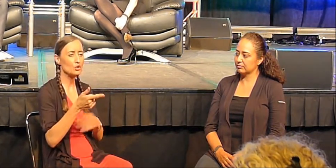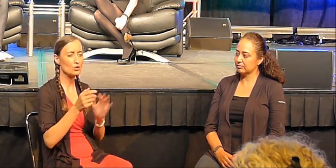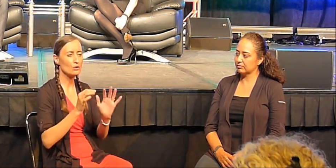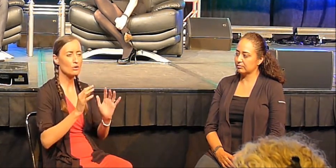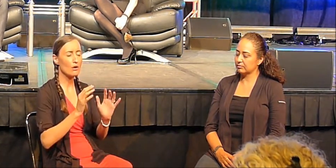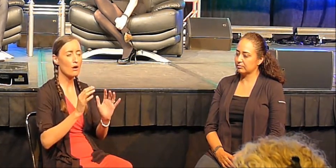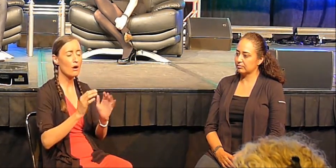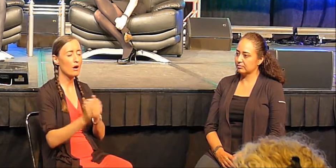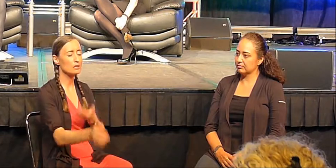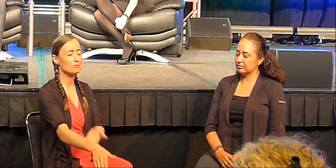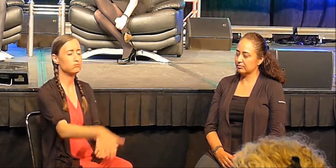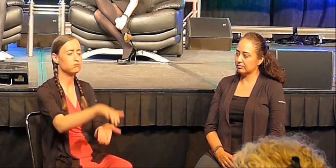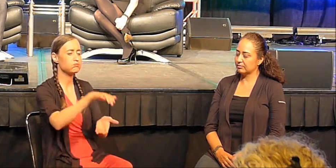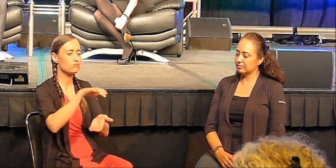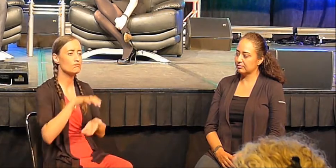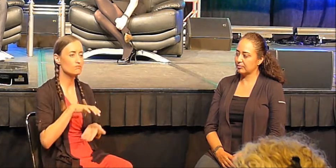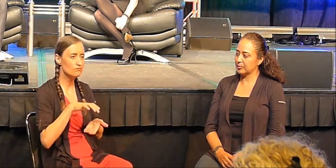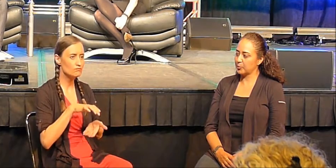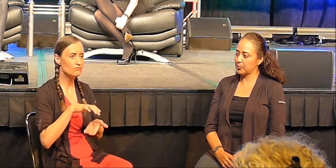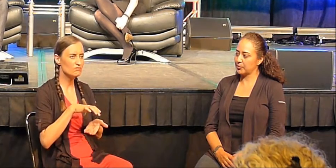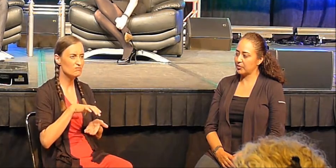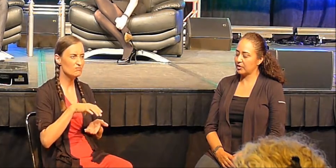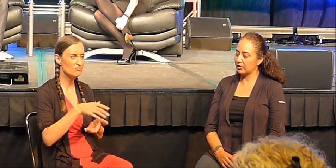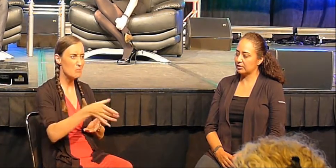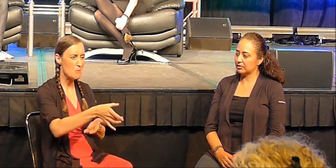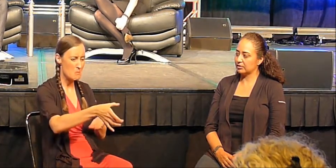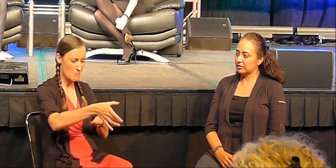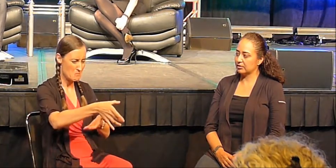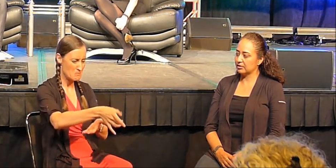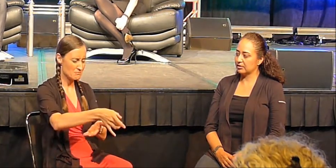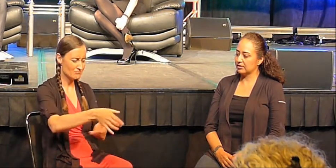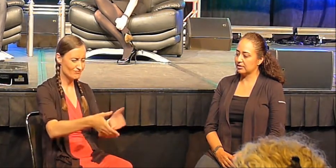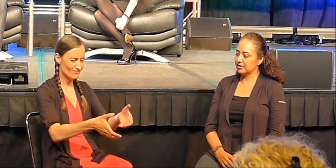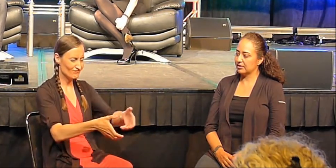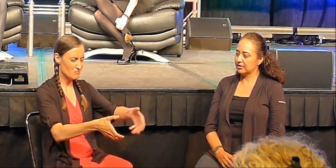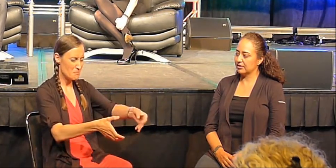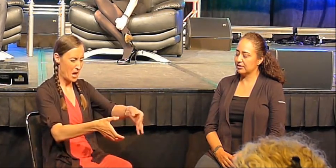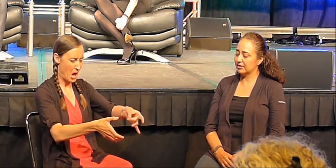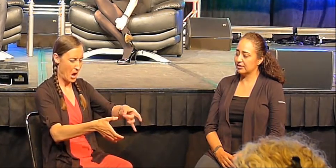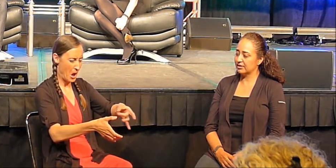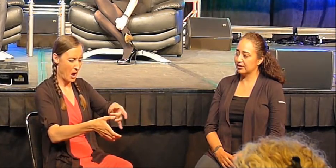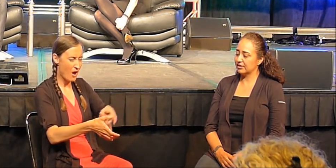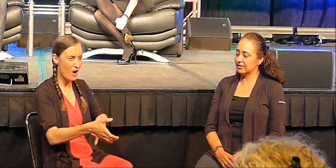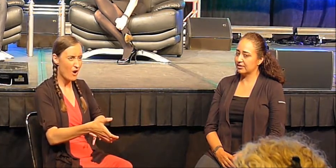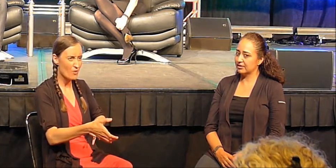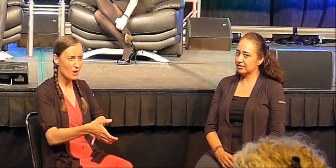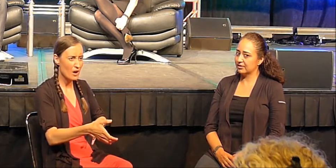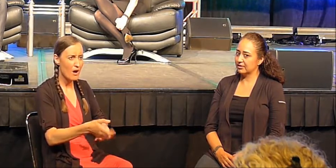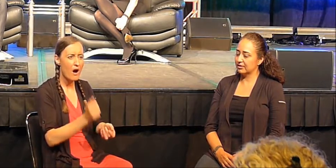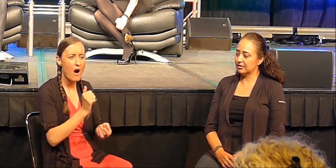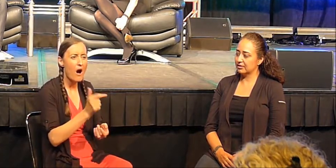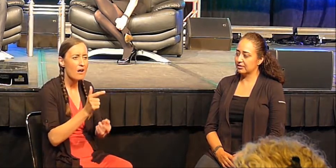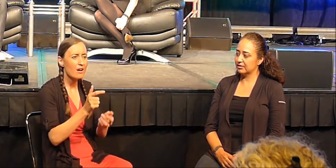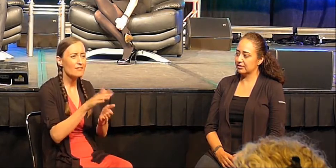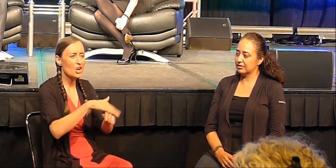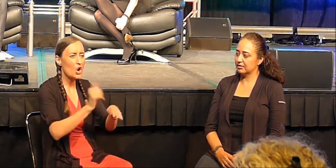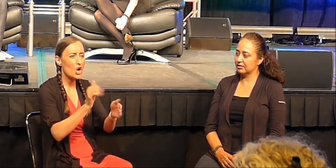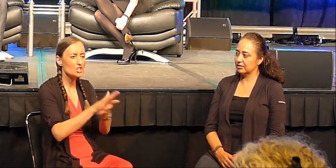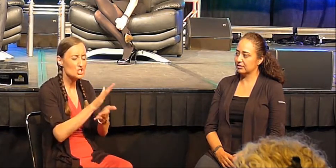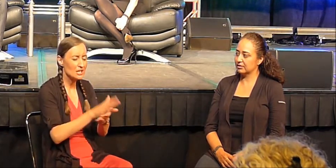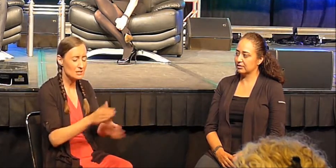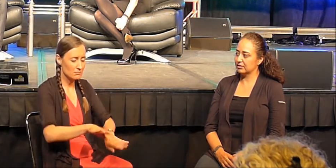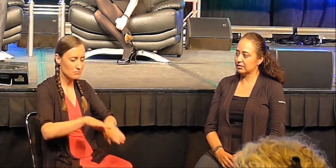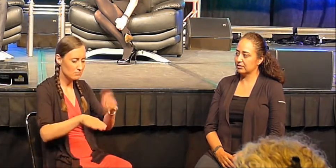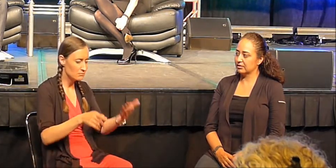me this beautiful bound dossier filled with all the call sheets, and all in order, and I literally opened